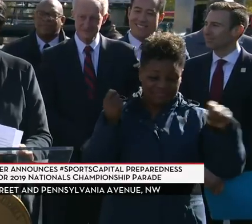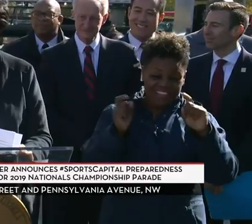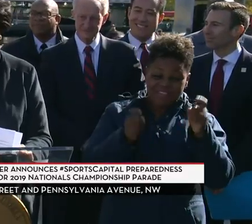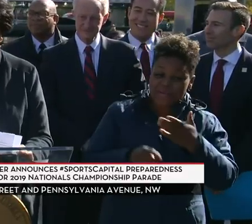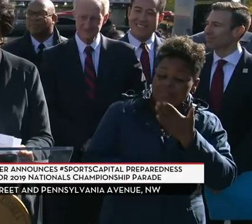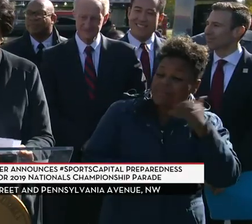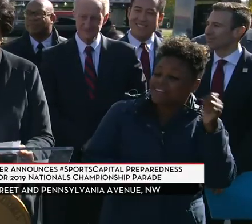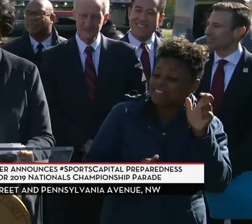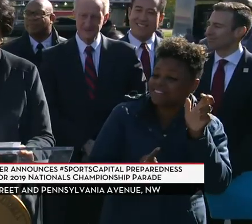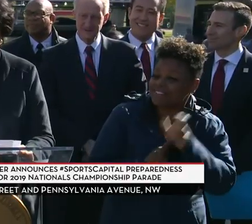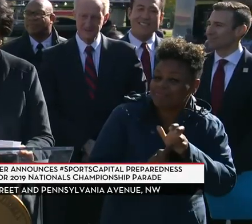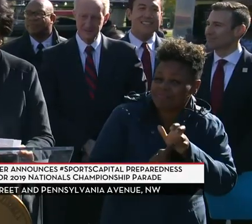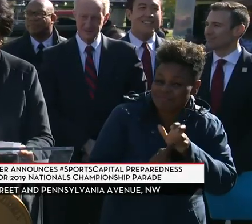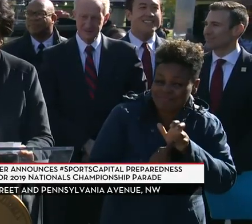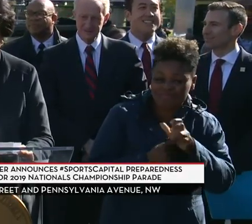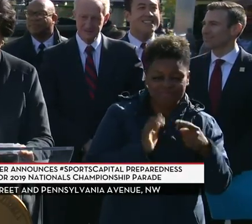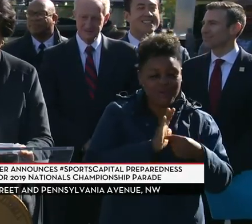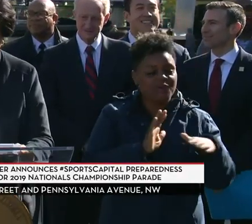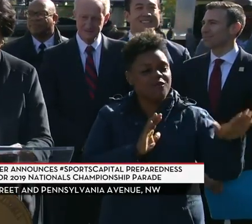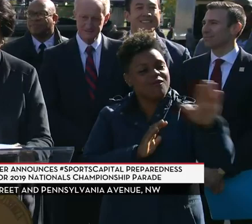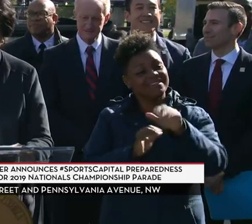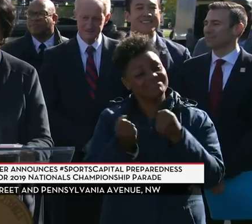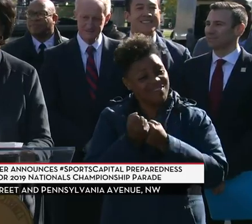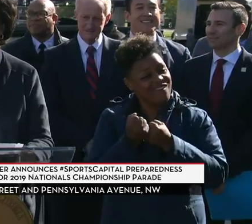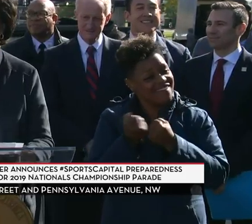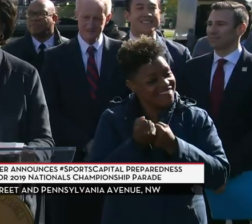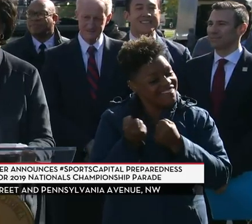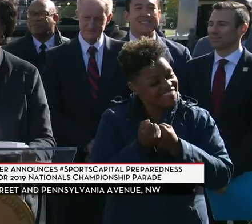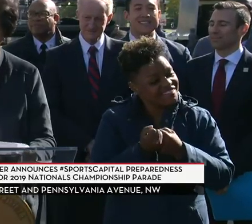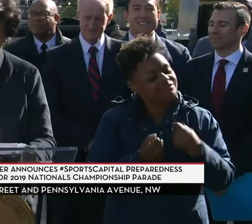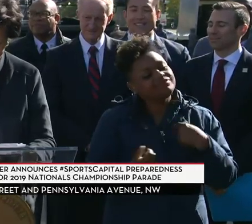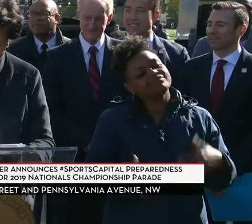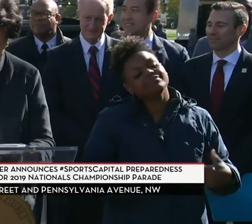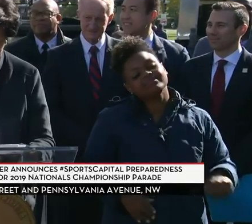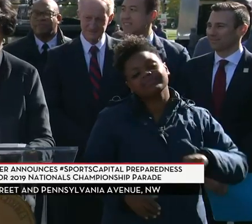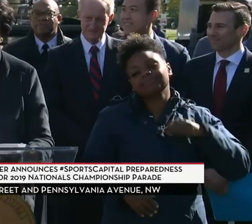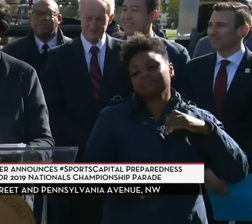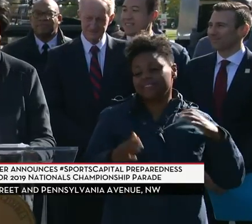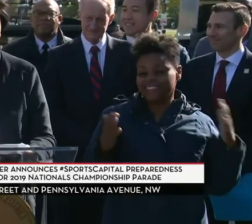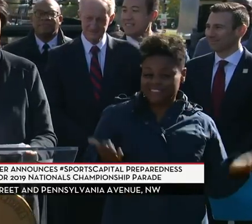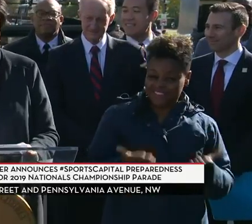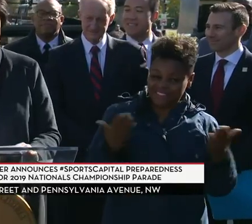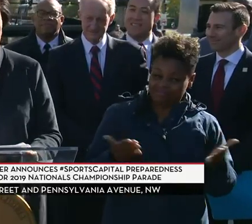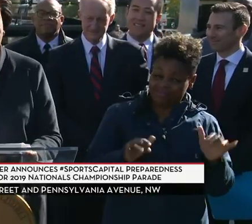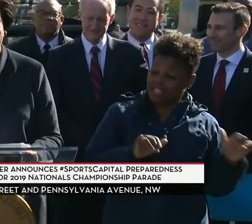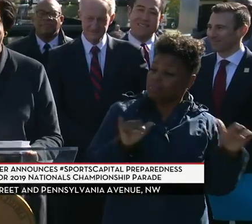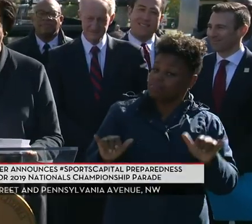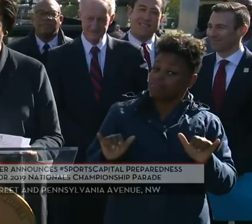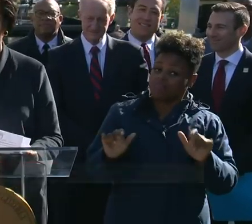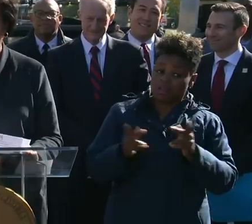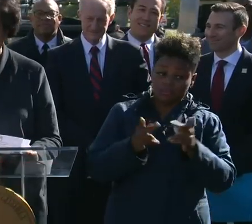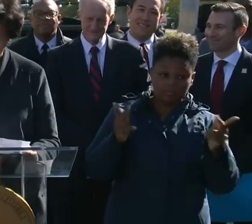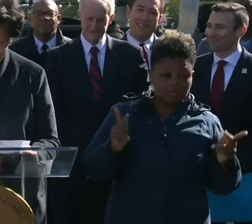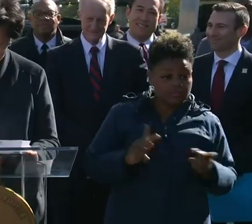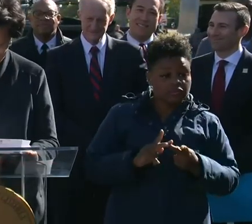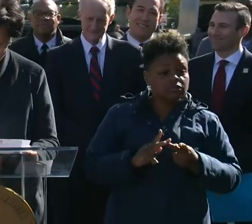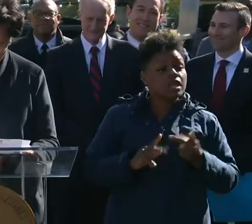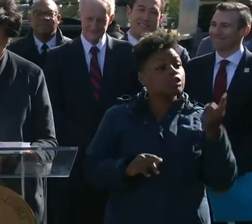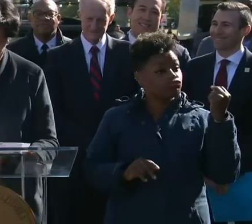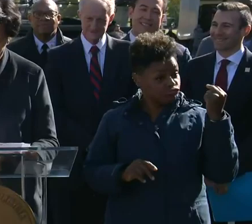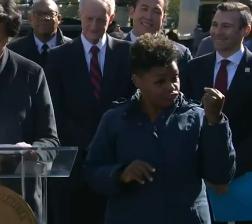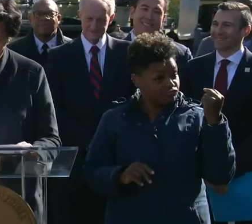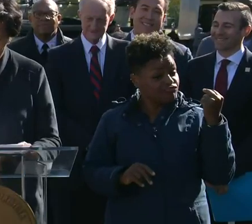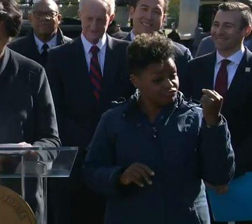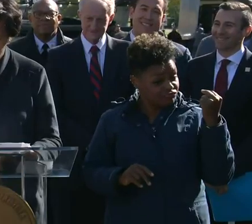their support. We're proud to have been here in the same position last year when the Capitals brought home the